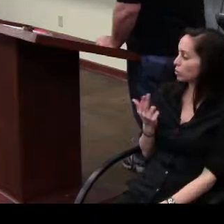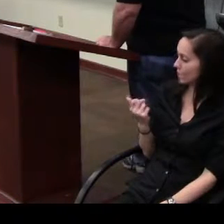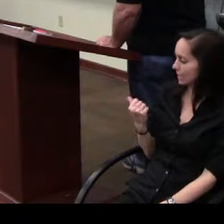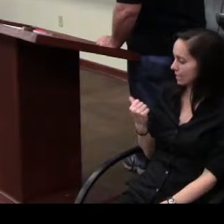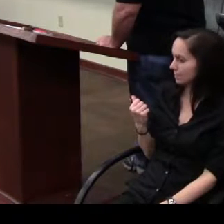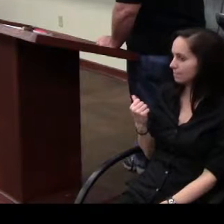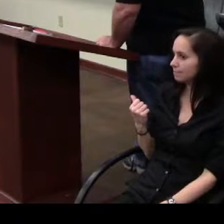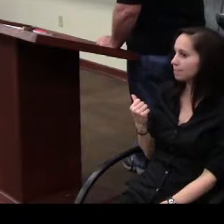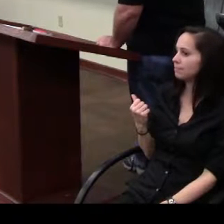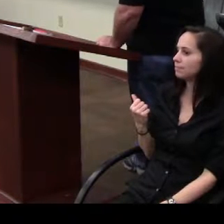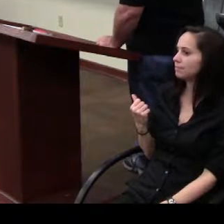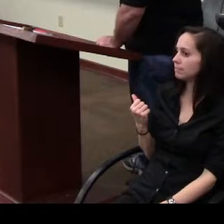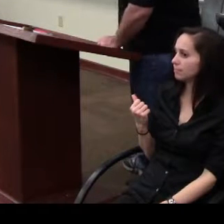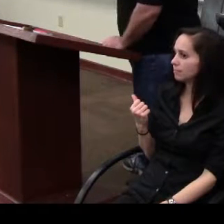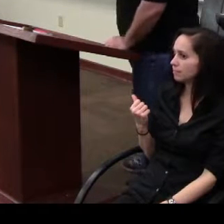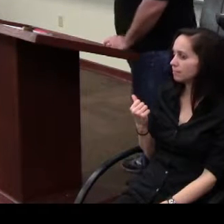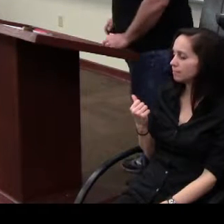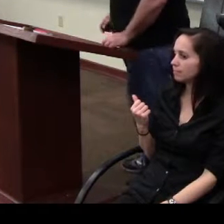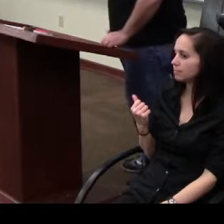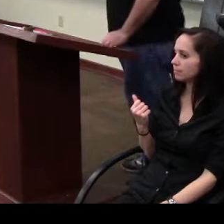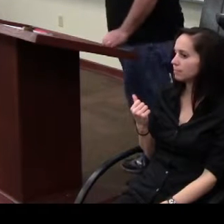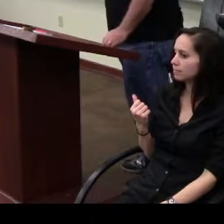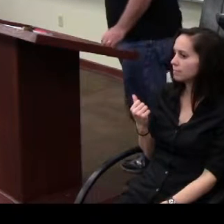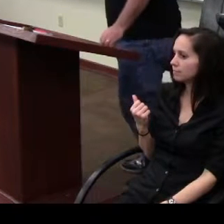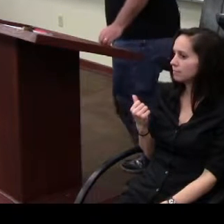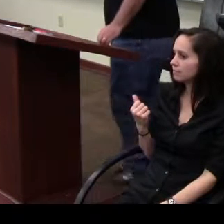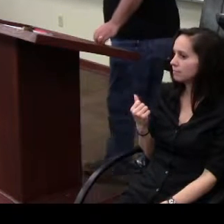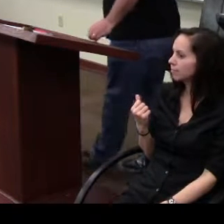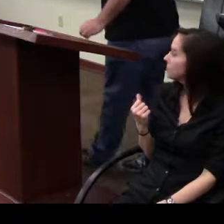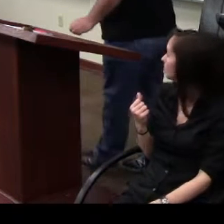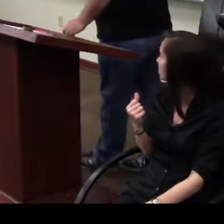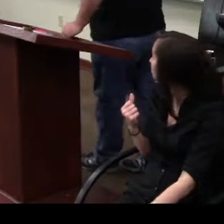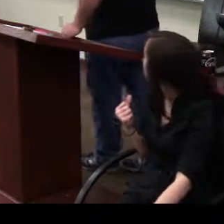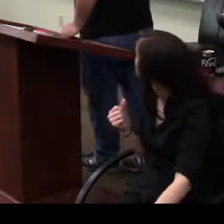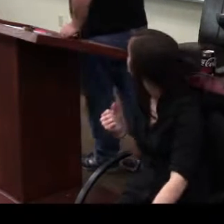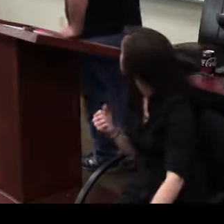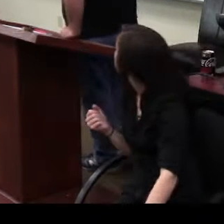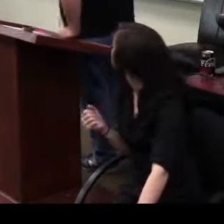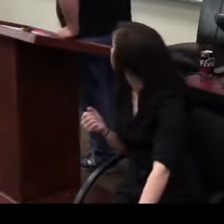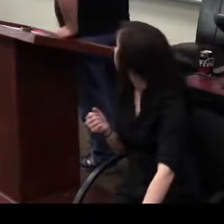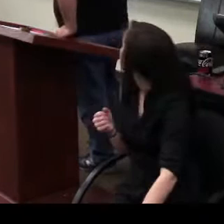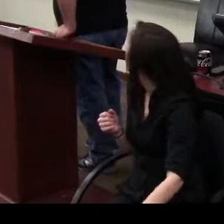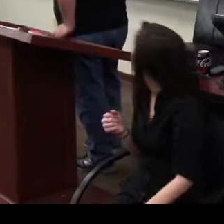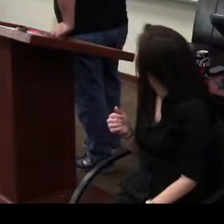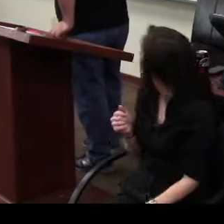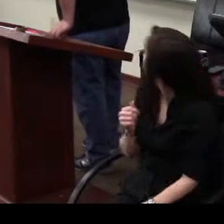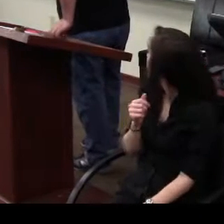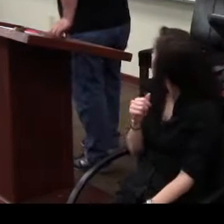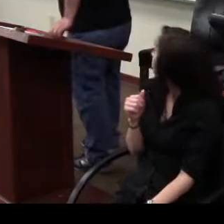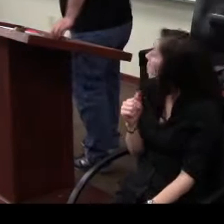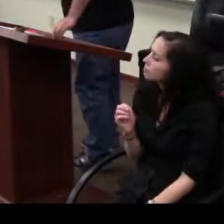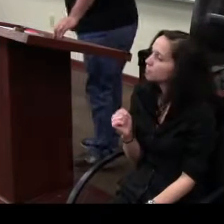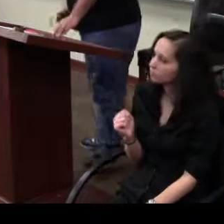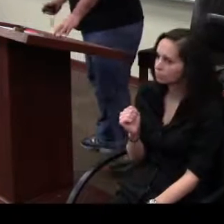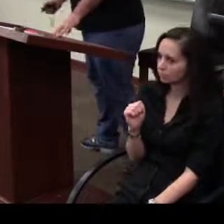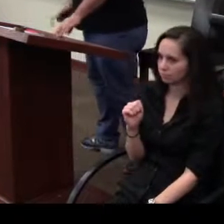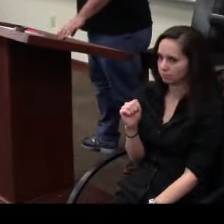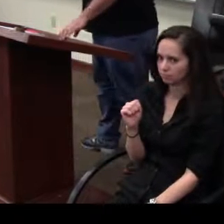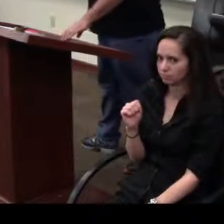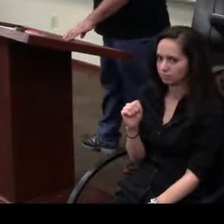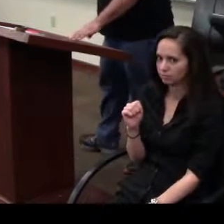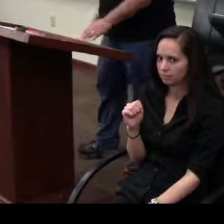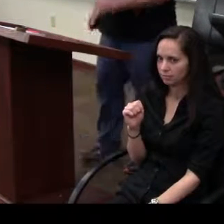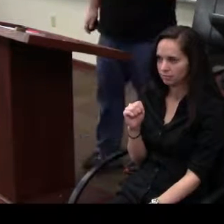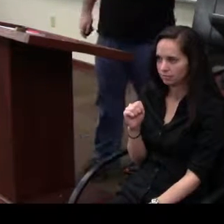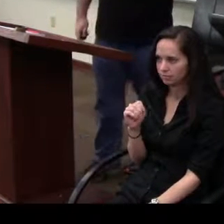just exploded. This was the first quarter of 2016. This is the major variance that happened first quarter